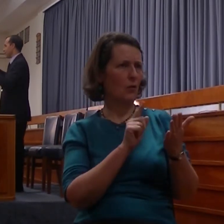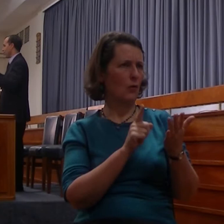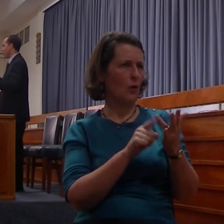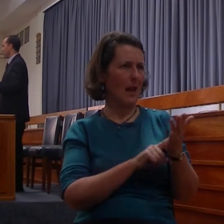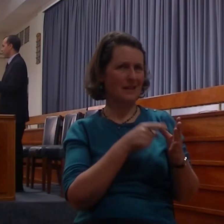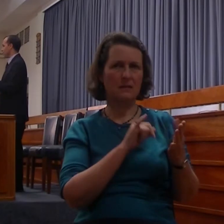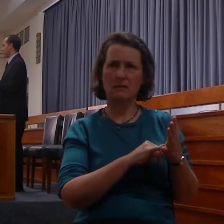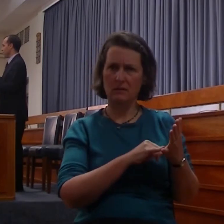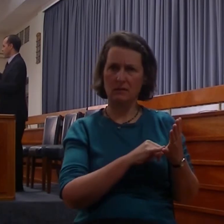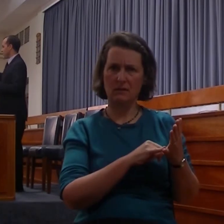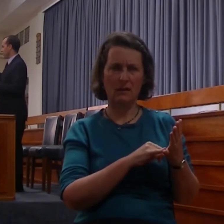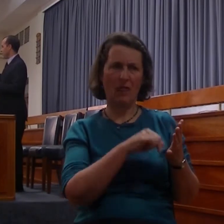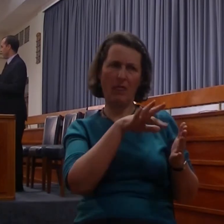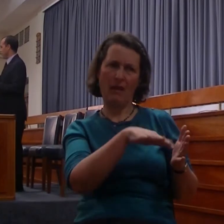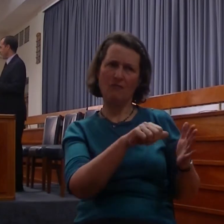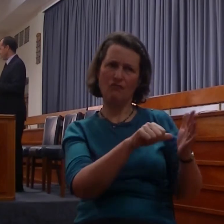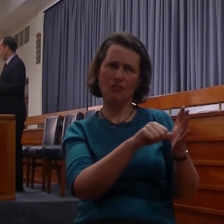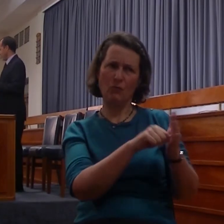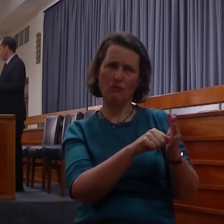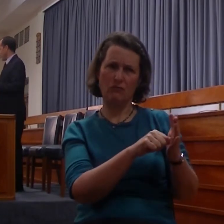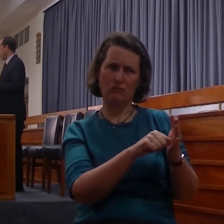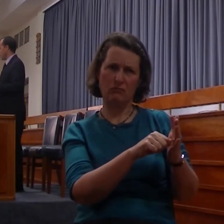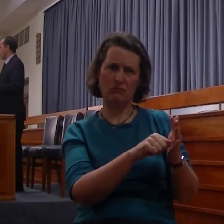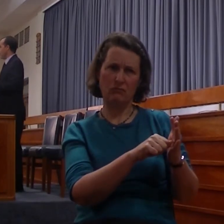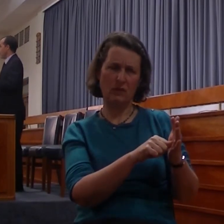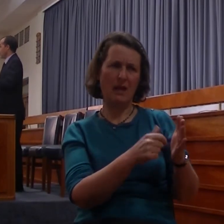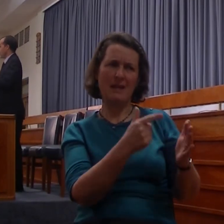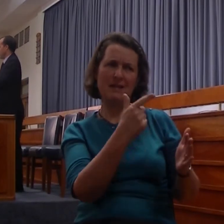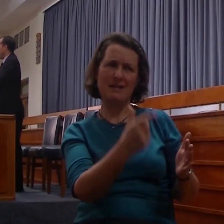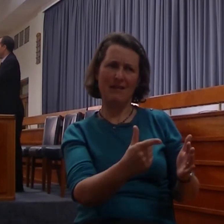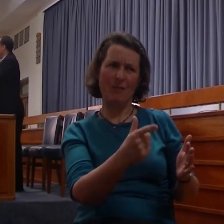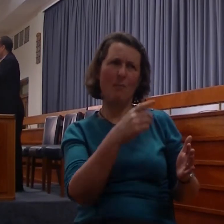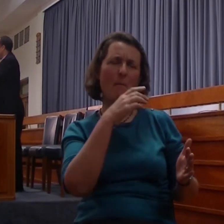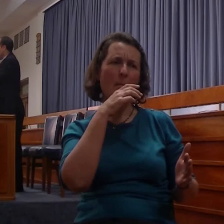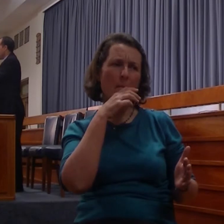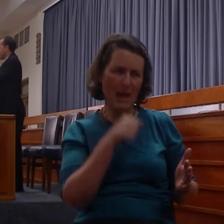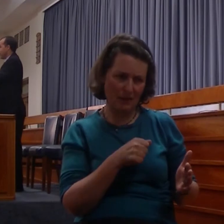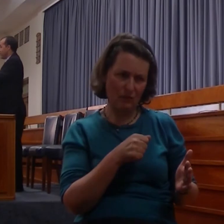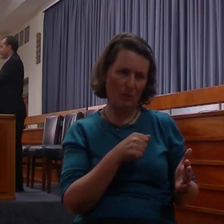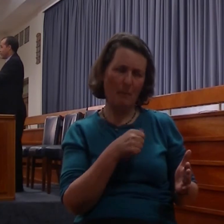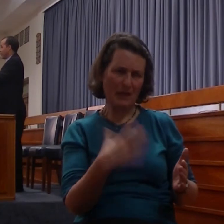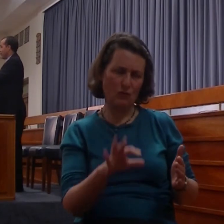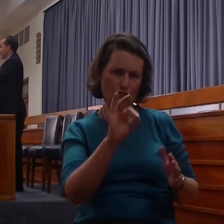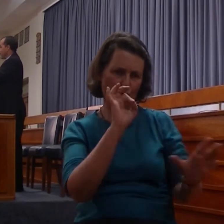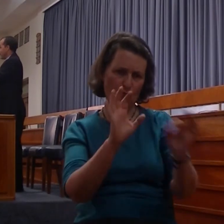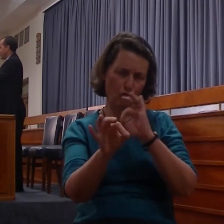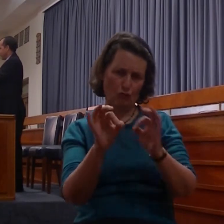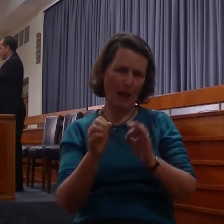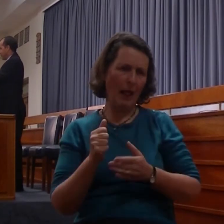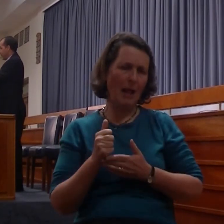from the book of Acts chapter 6. You remember in Acts chapter 6, When there was a problem in the church, seven